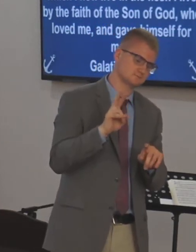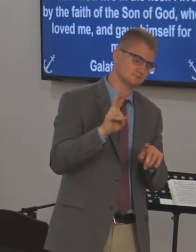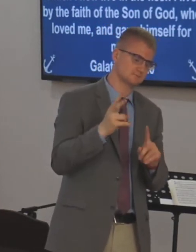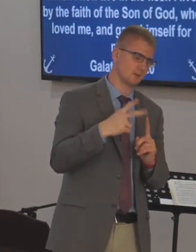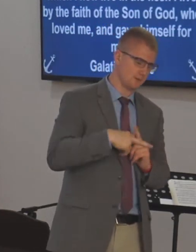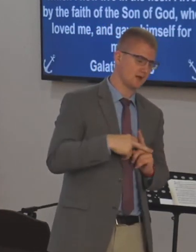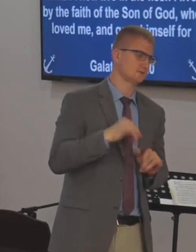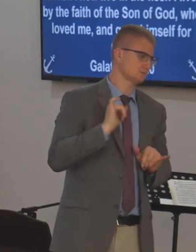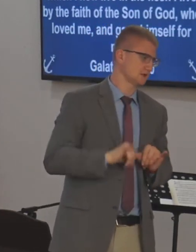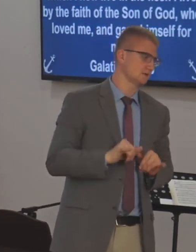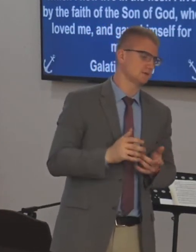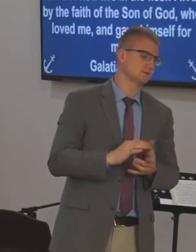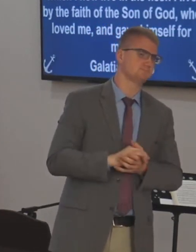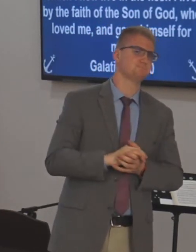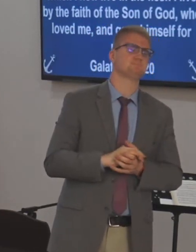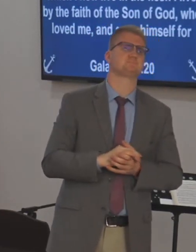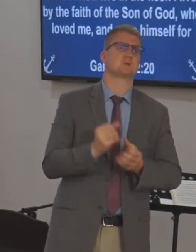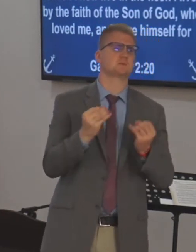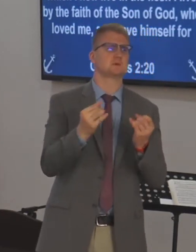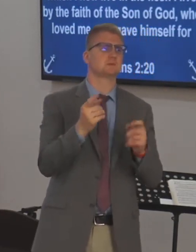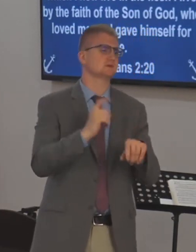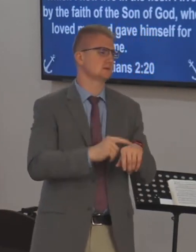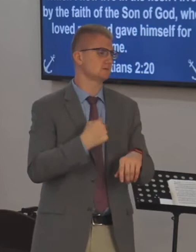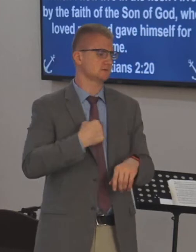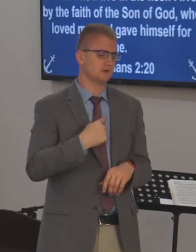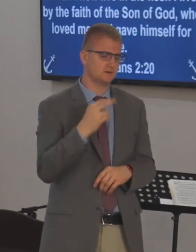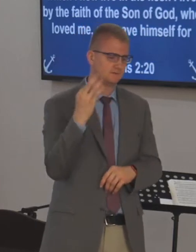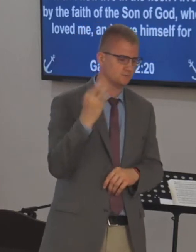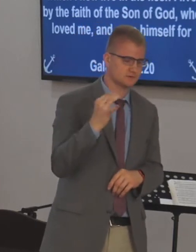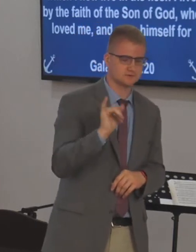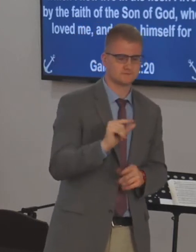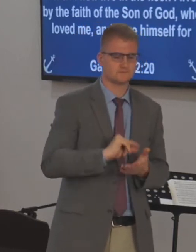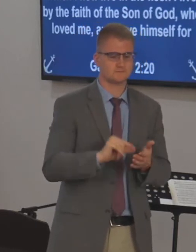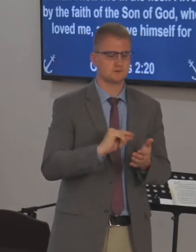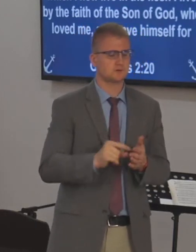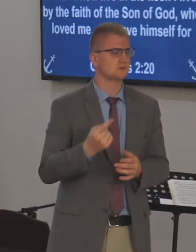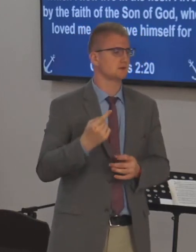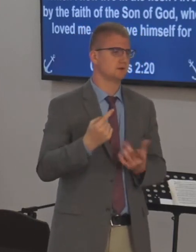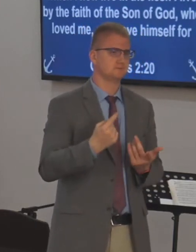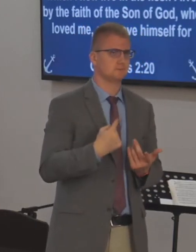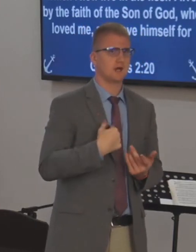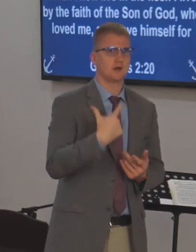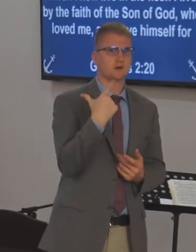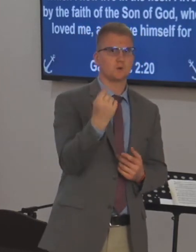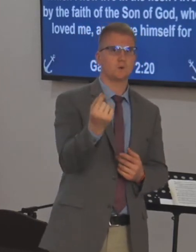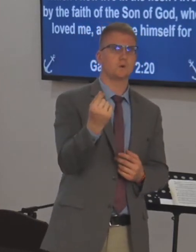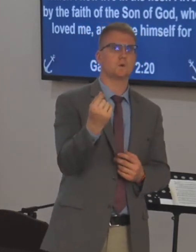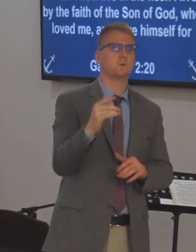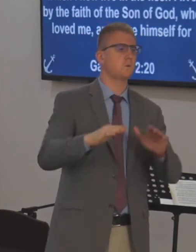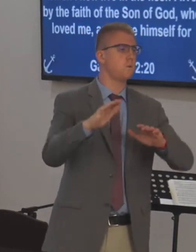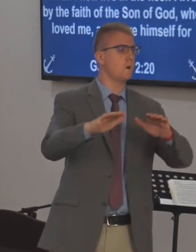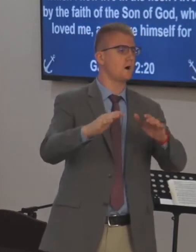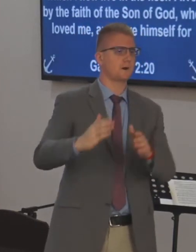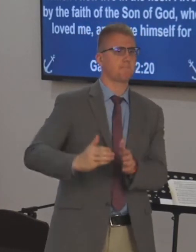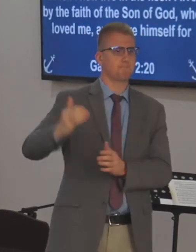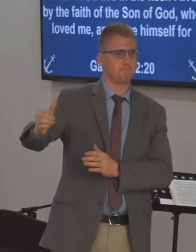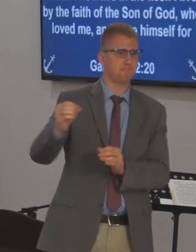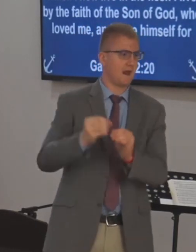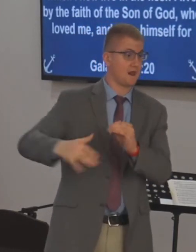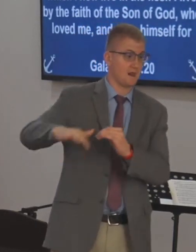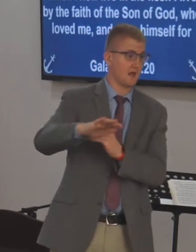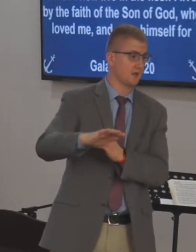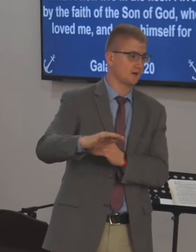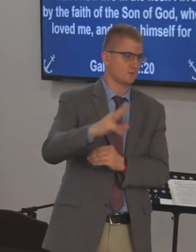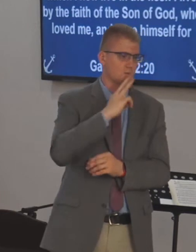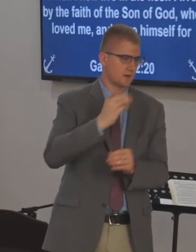that verse, preached that verse, and when I'm out on the pier, as you know, I go out there every day jogging, I hand out tracts, talk to